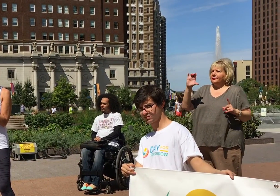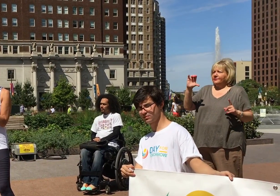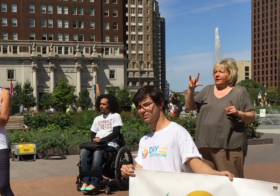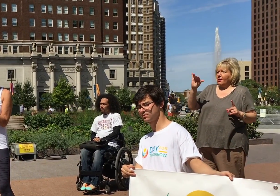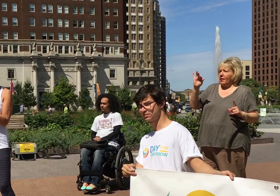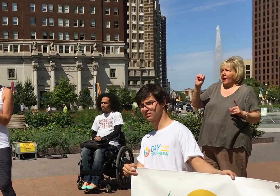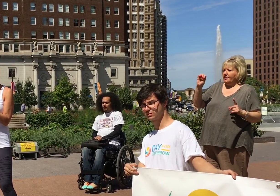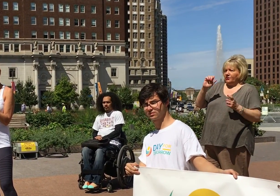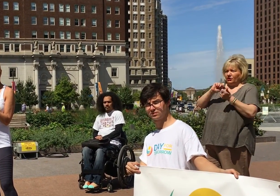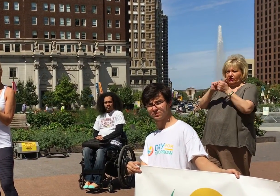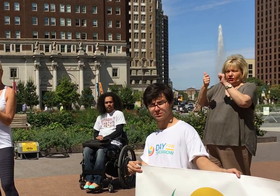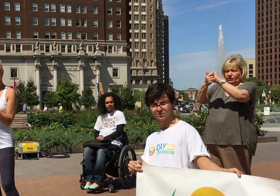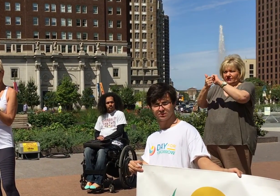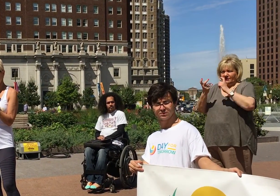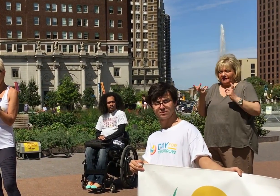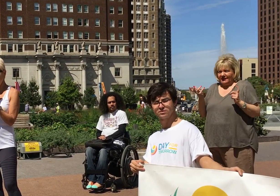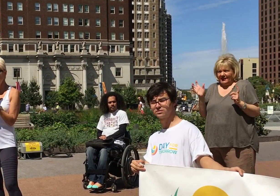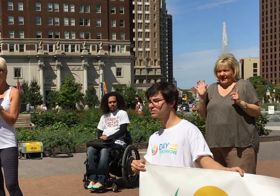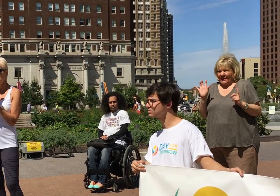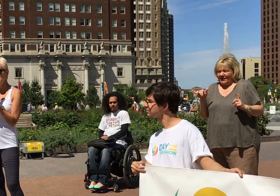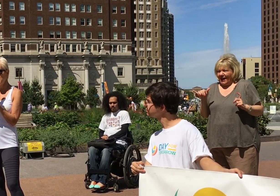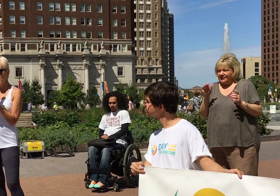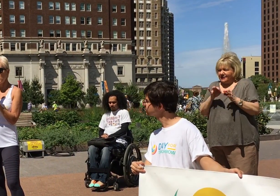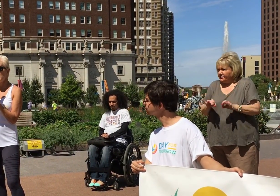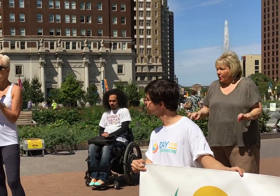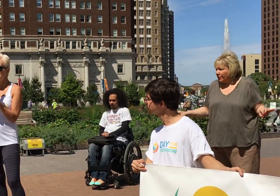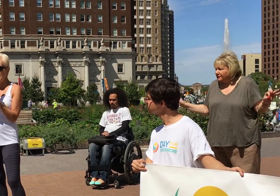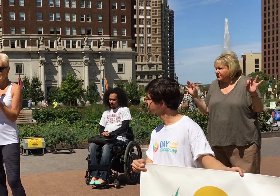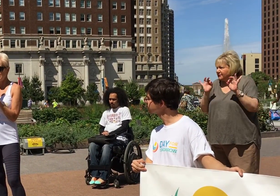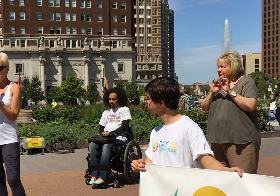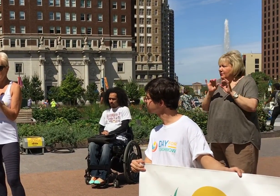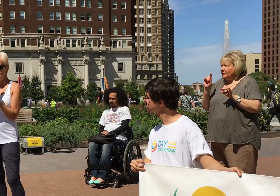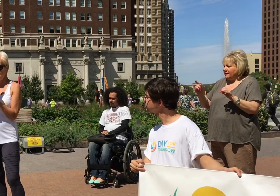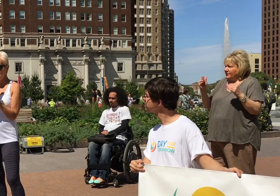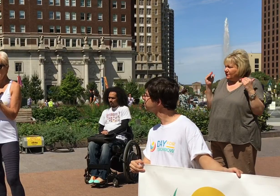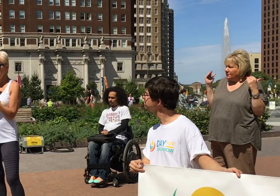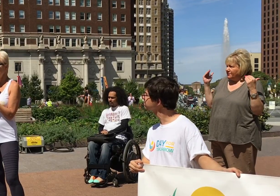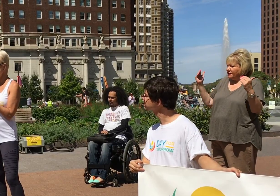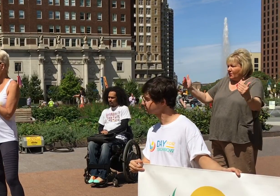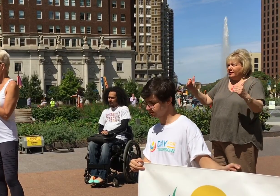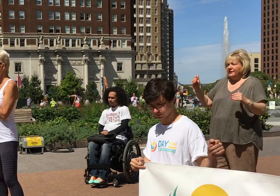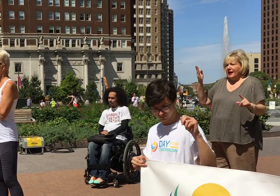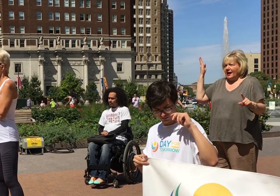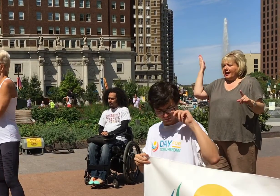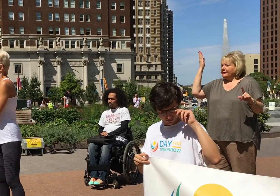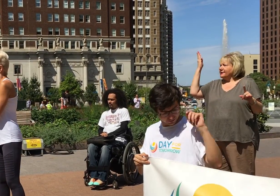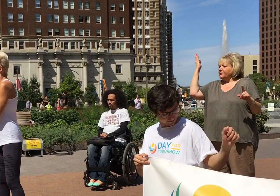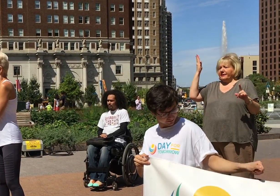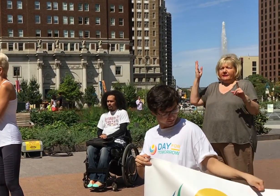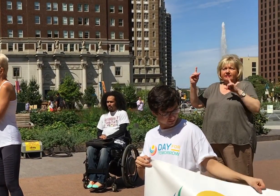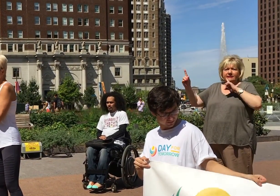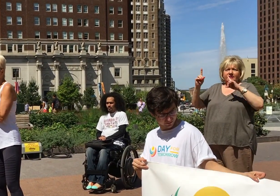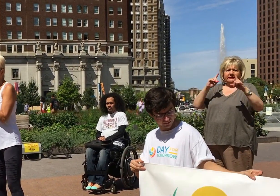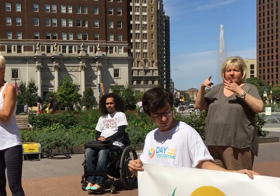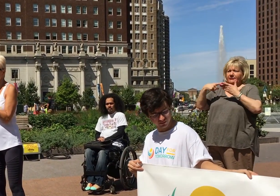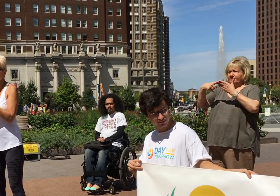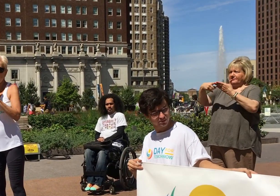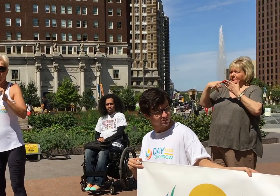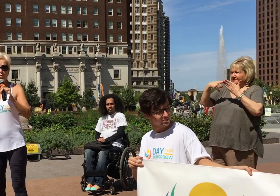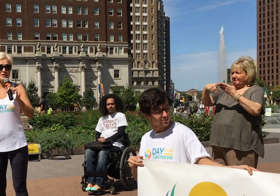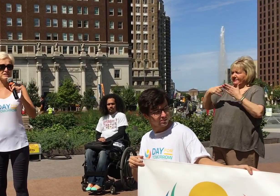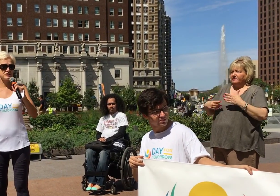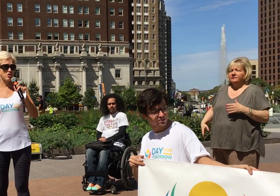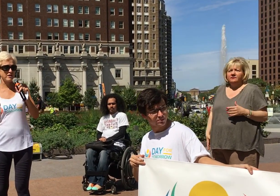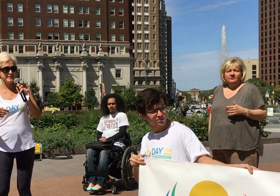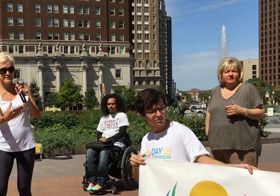apologize. But that's important. We've got to move forward and we've got to speak up. Finally, how do we speak up? Well, one of the things